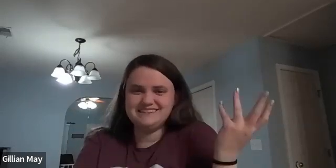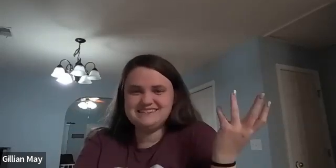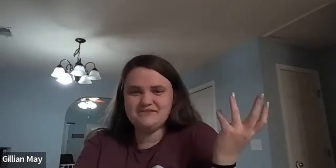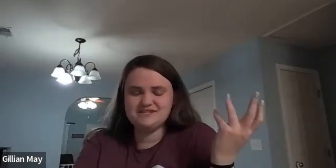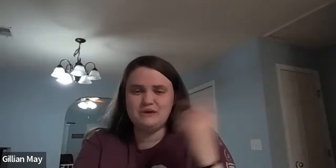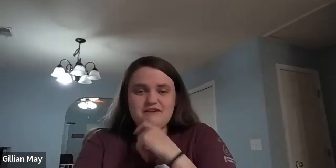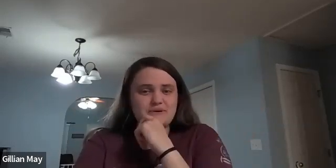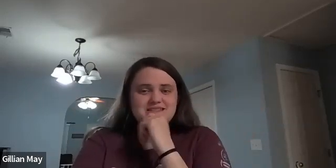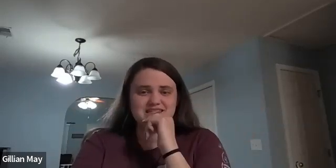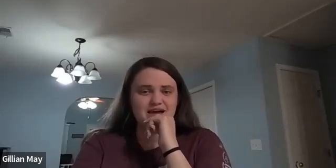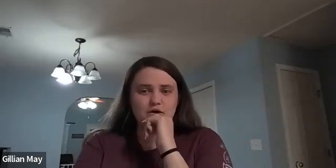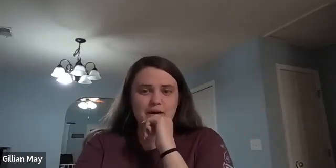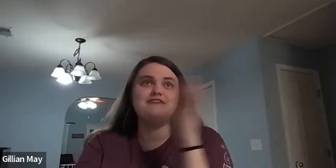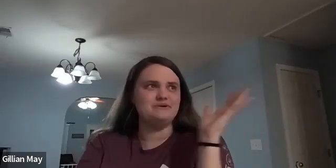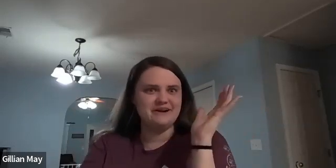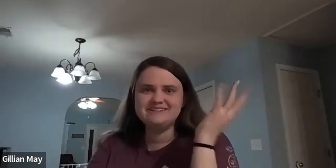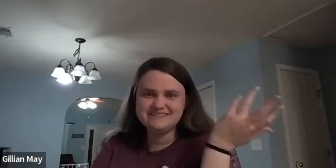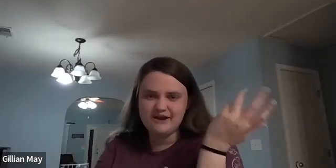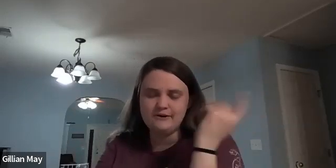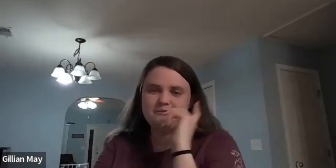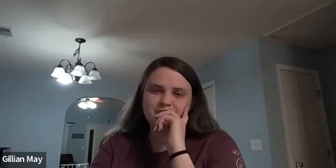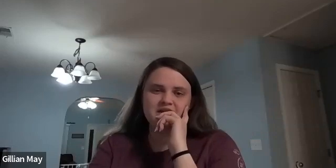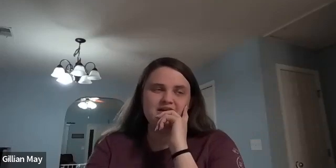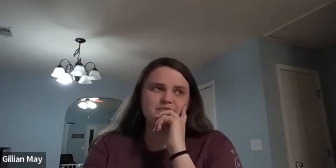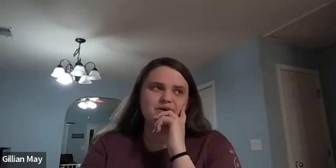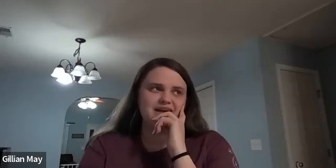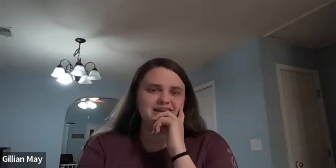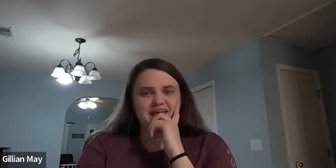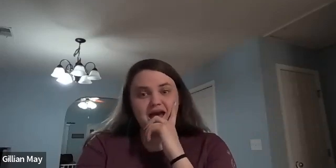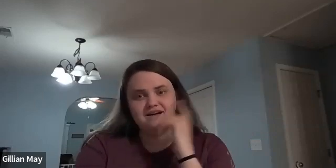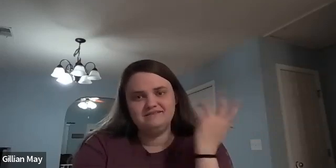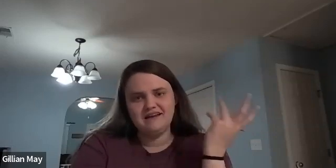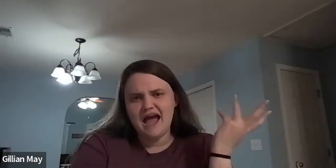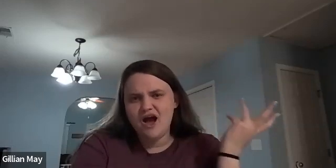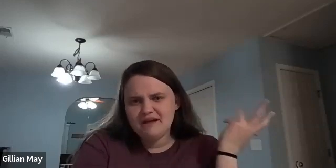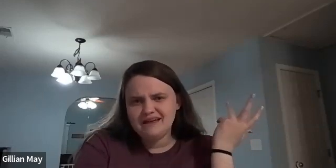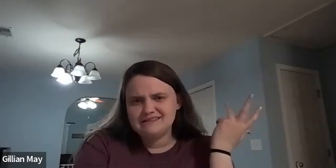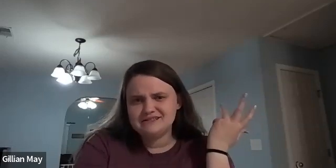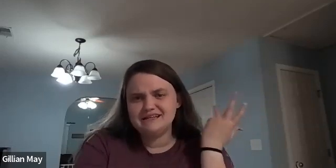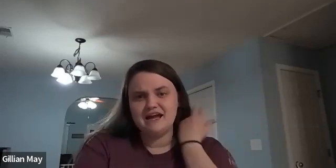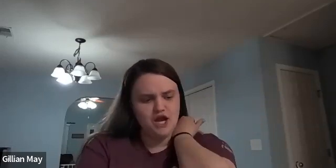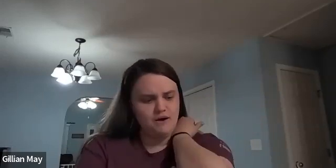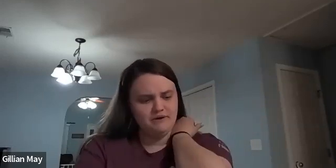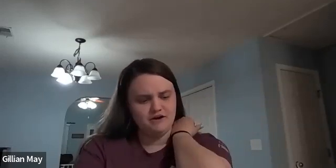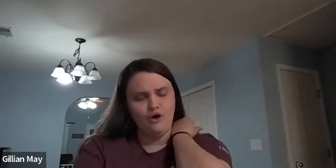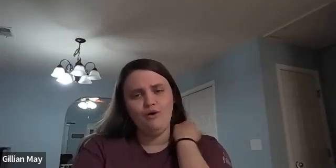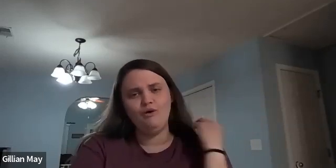stuff because we have buses that go everywhere. So, but yeah, I hope I answered it. I know I went on a whole